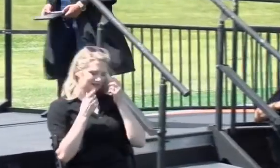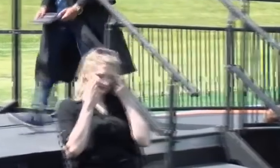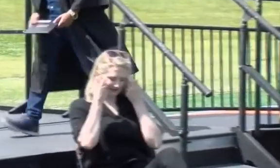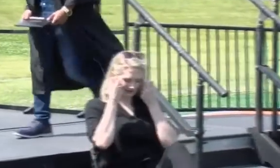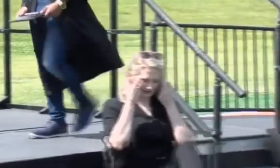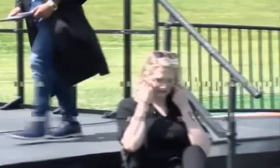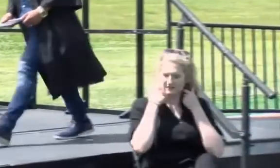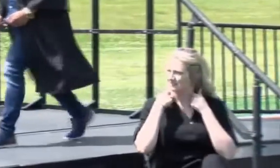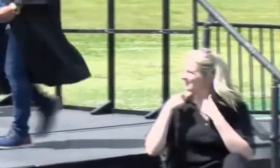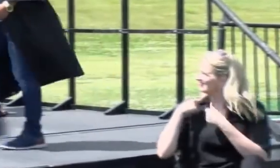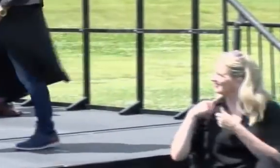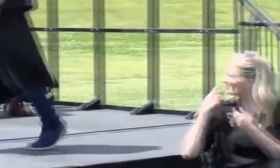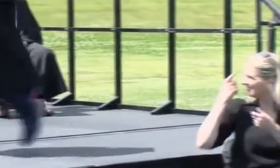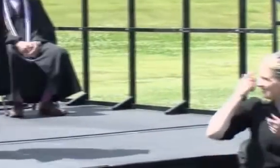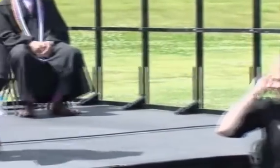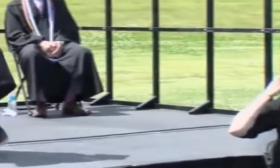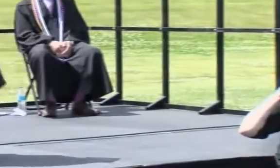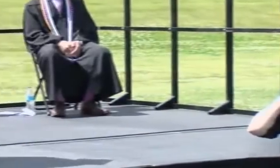Jimmy Alba Arriaga.